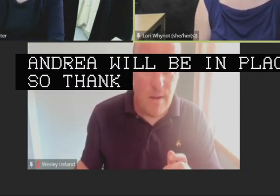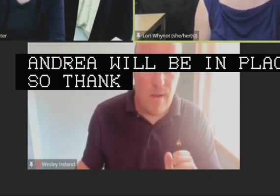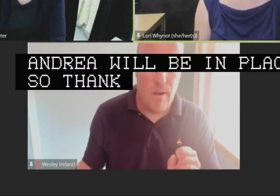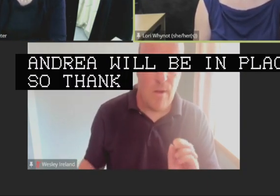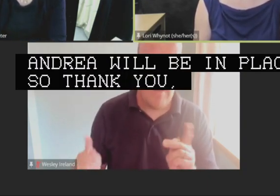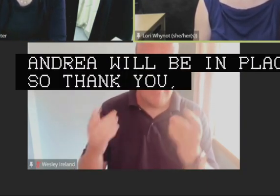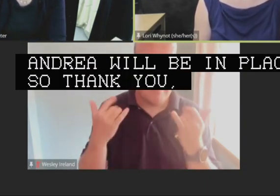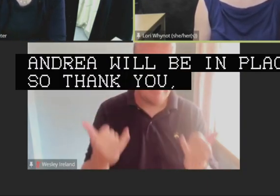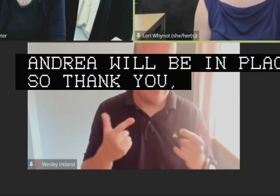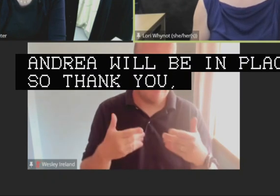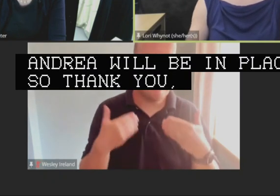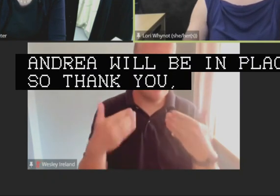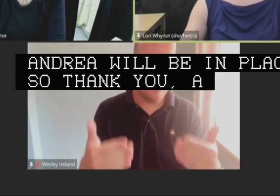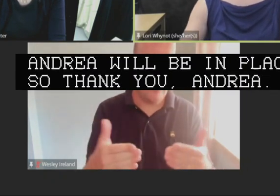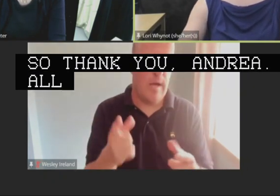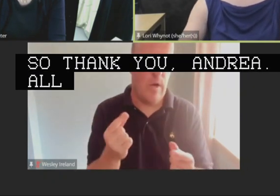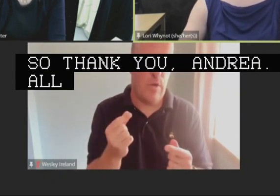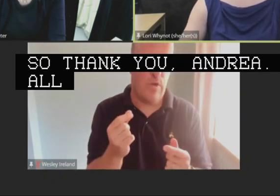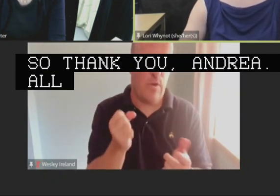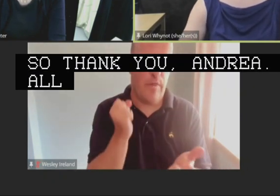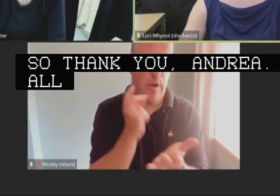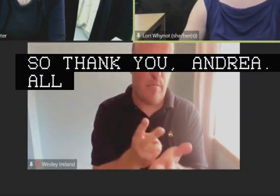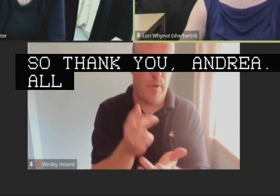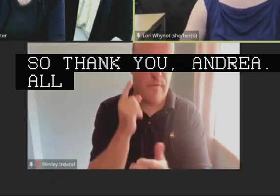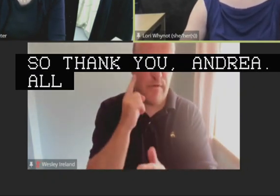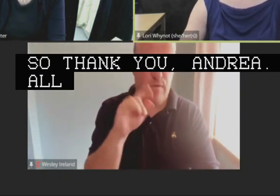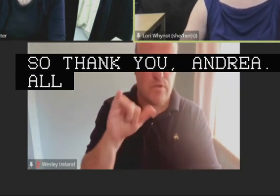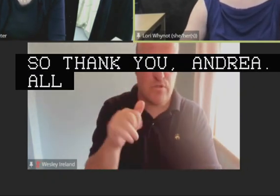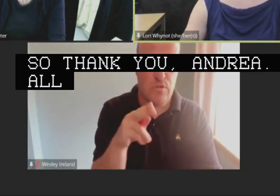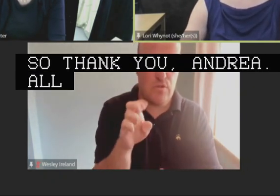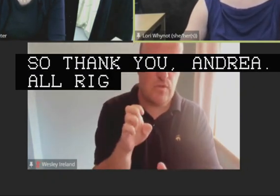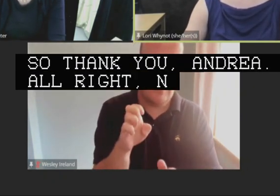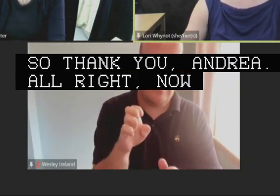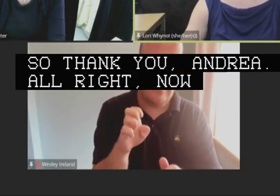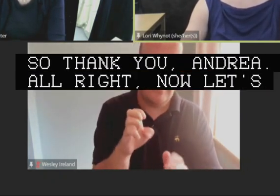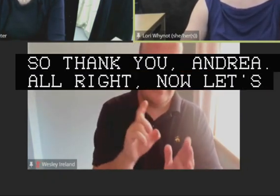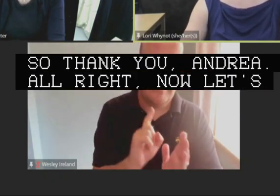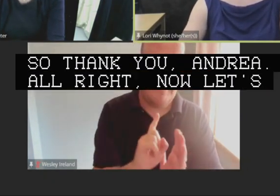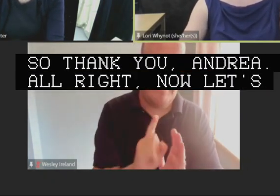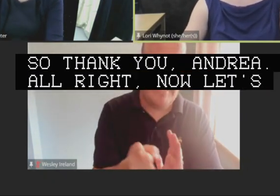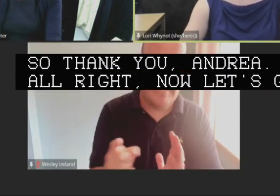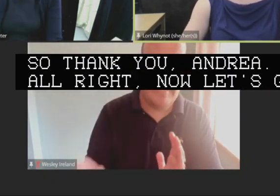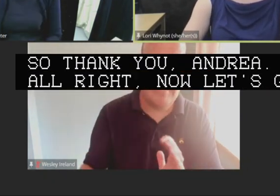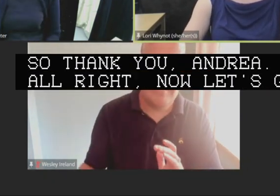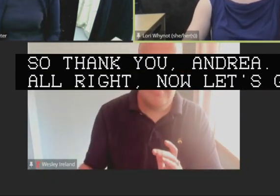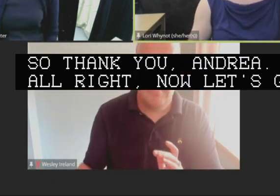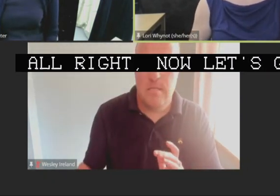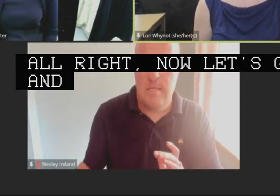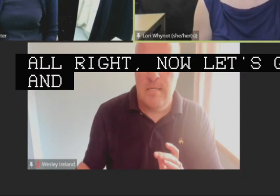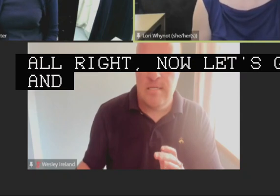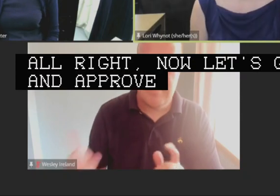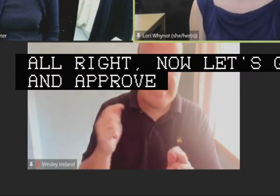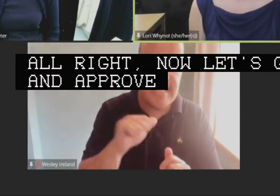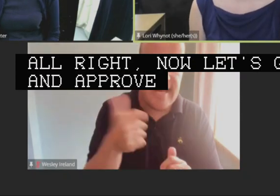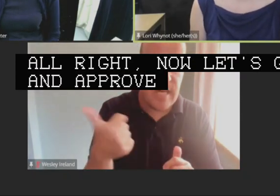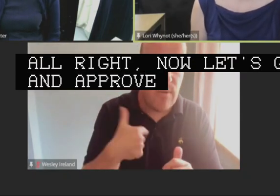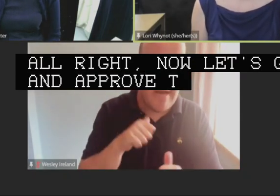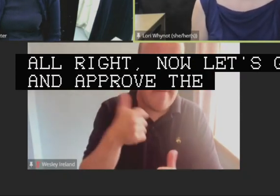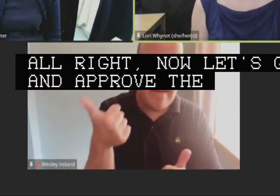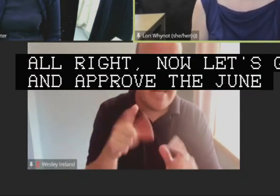All right. So now let's go ahead and approve the June minutes.